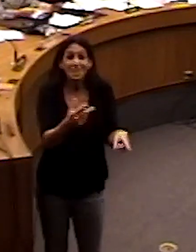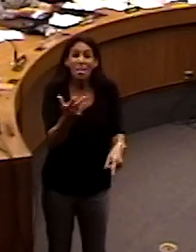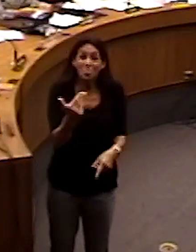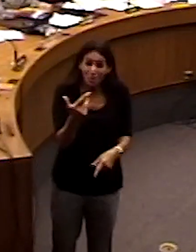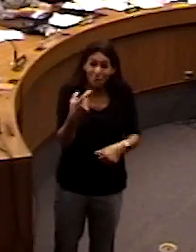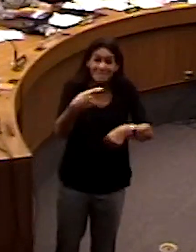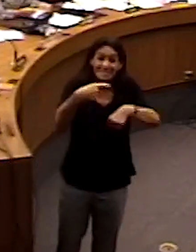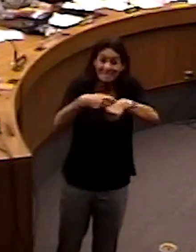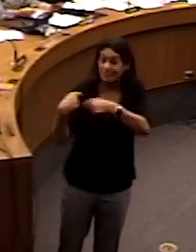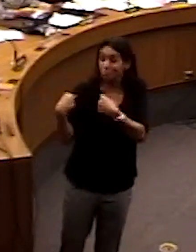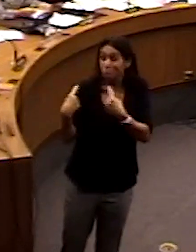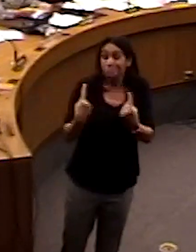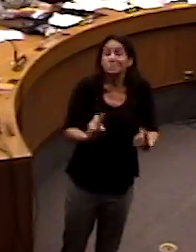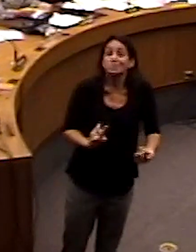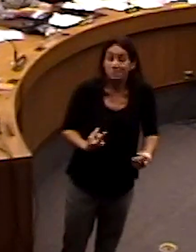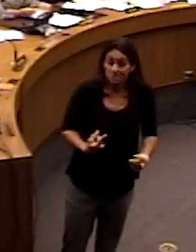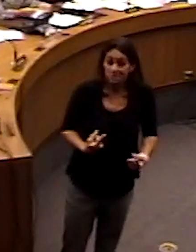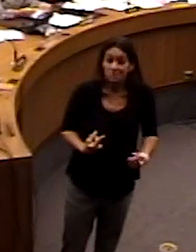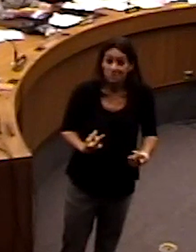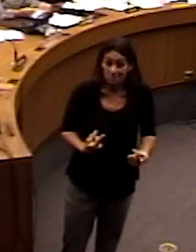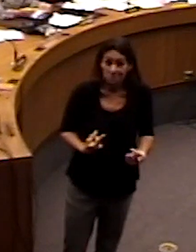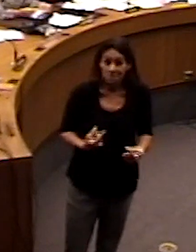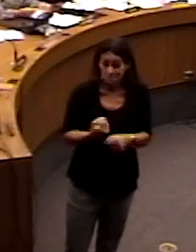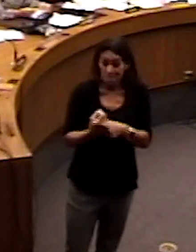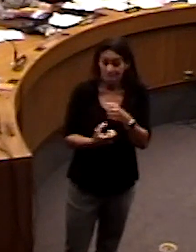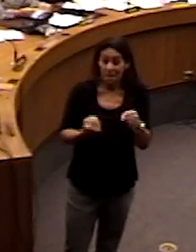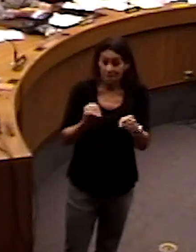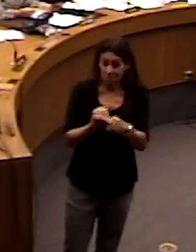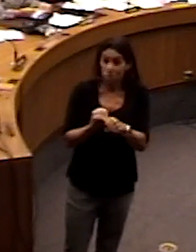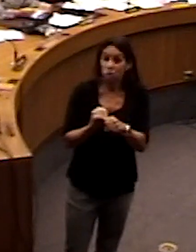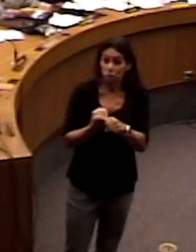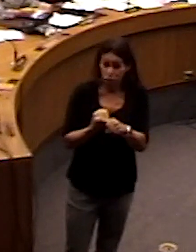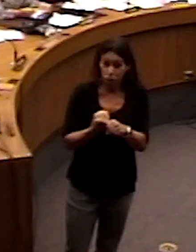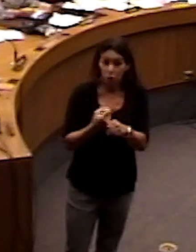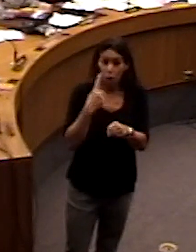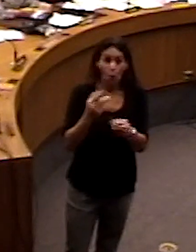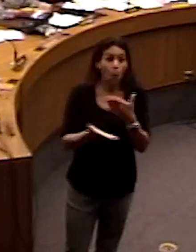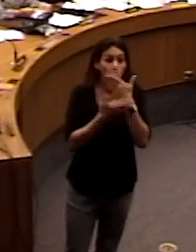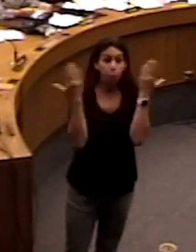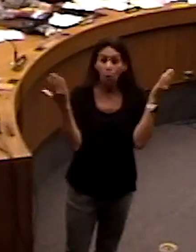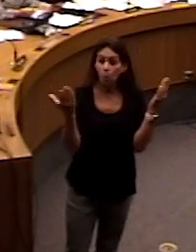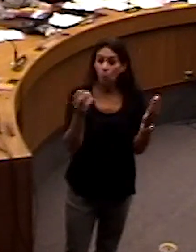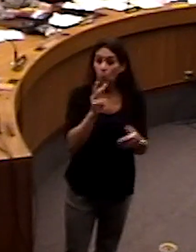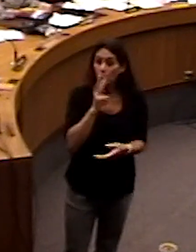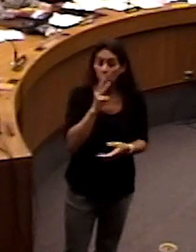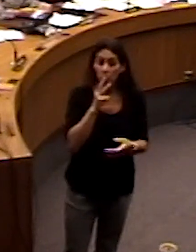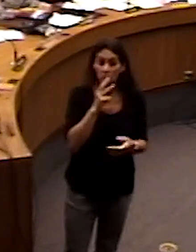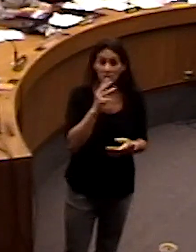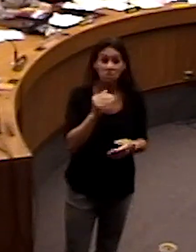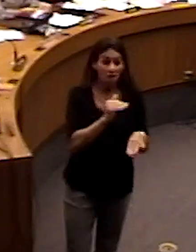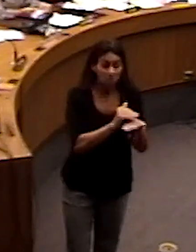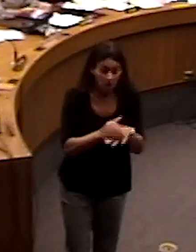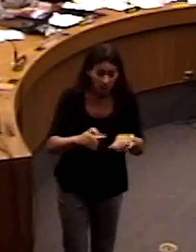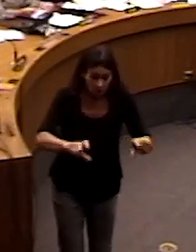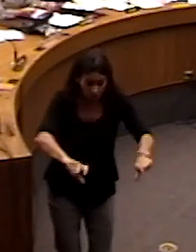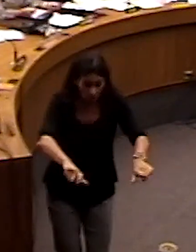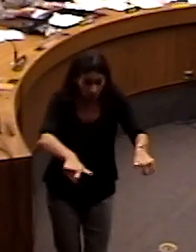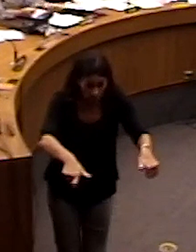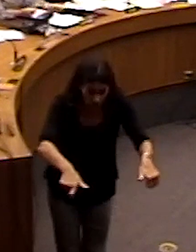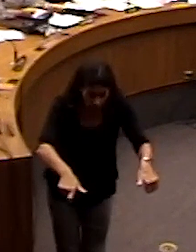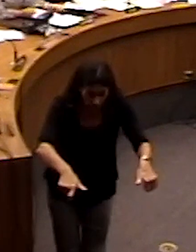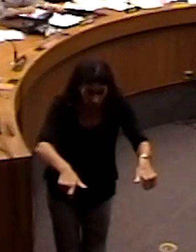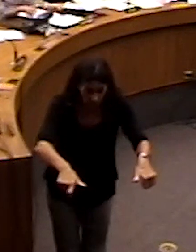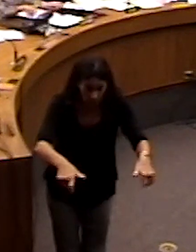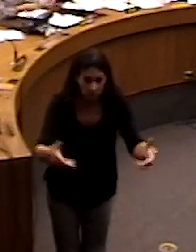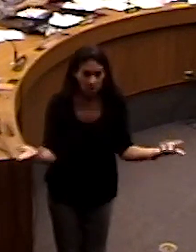times. In June of this year, we had 3 days where we didn't have water. Well, turn it on at night, you have no pressure, then they turn it off the next day. So